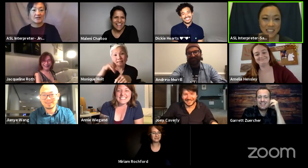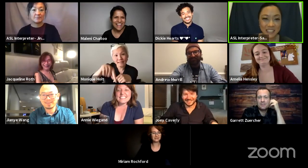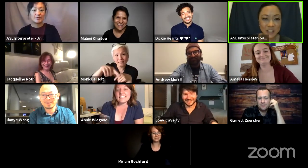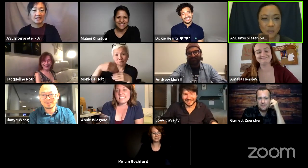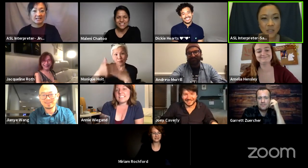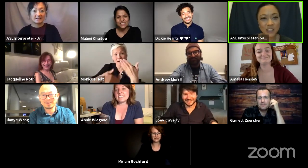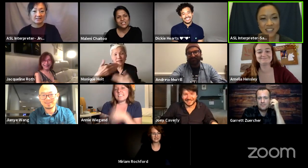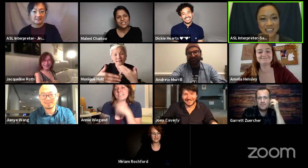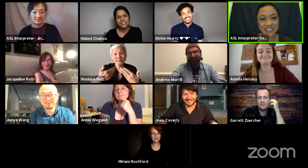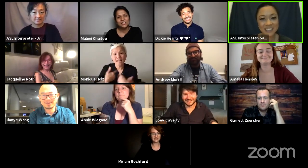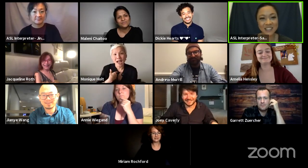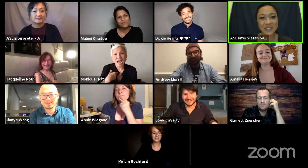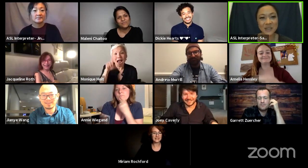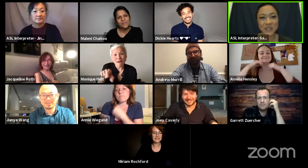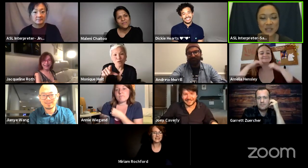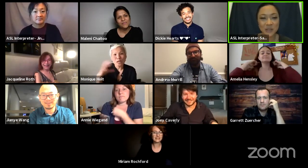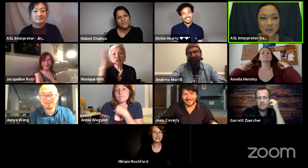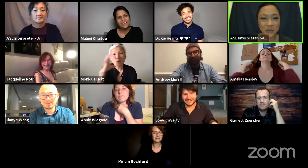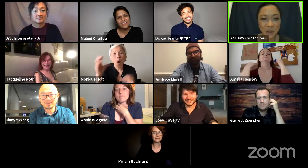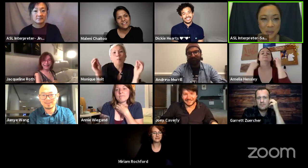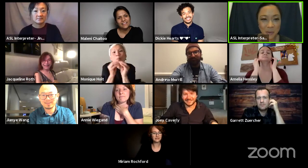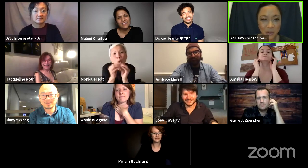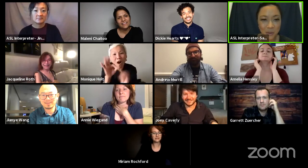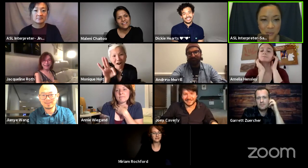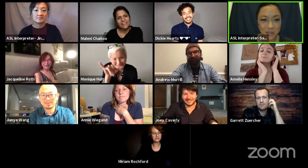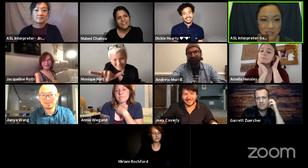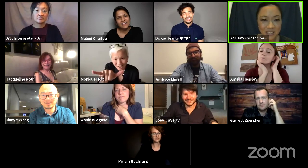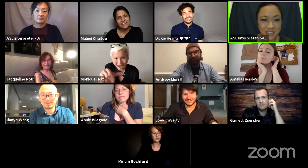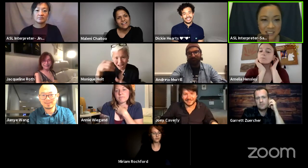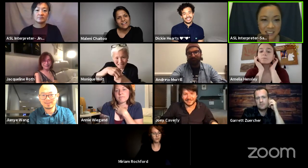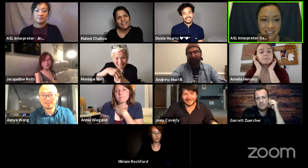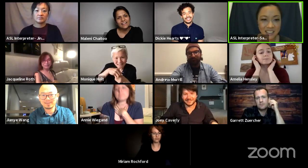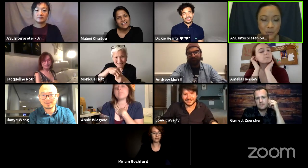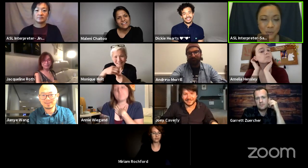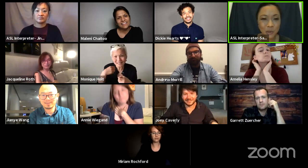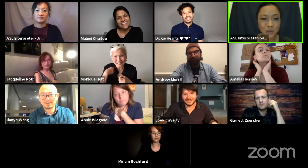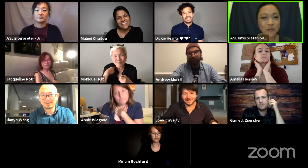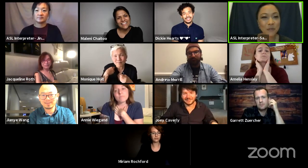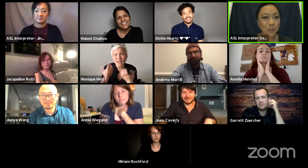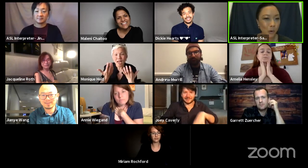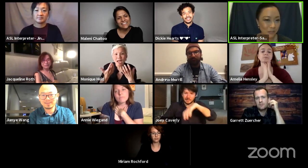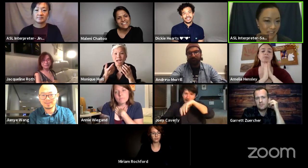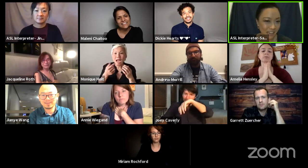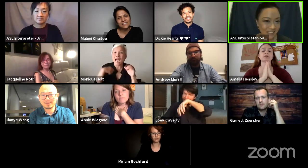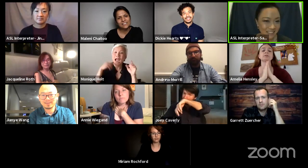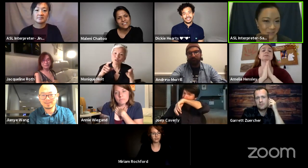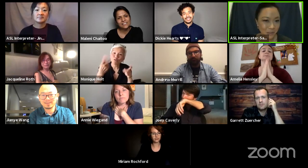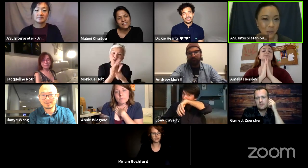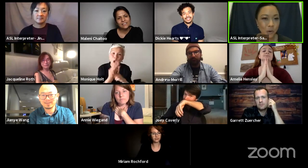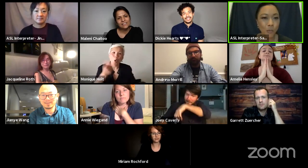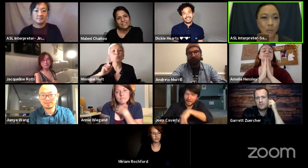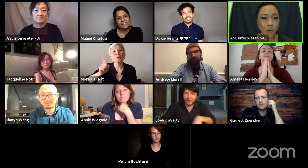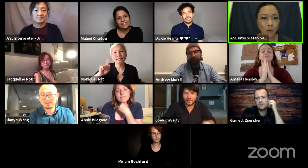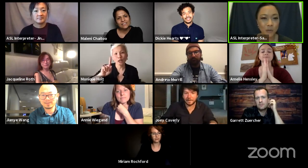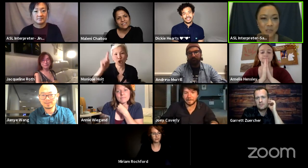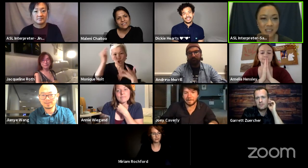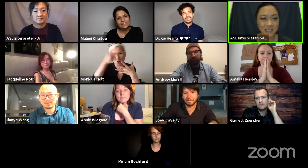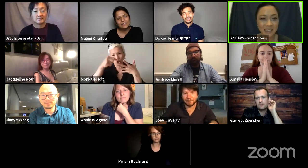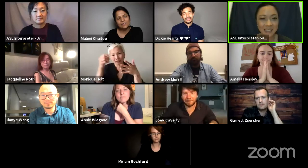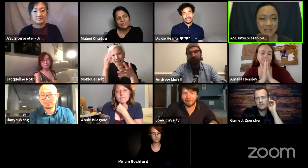And on a serious note, in that part of the process, we're looking for more of that. We want to incorporate more of those kinds of things to